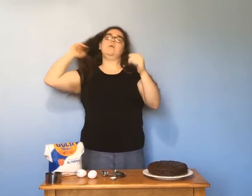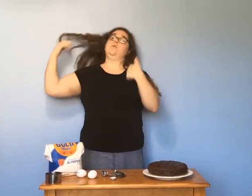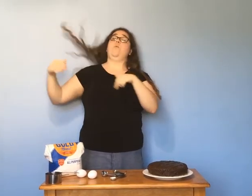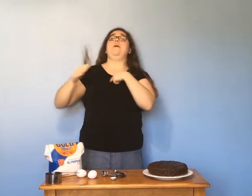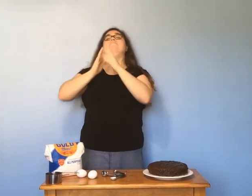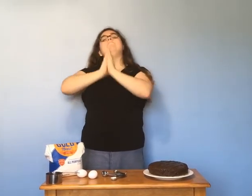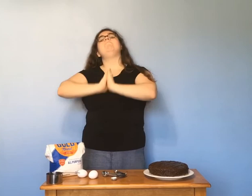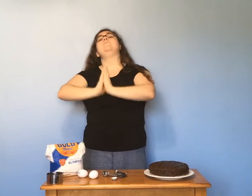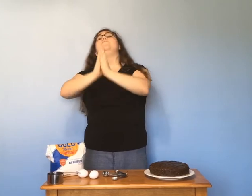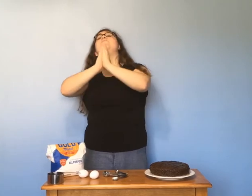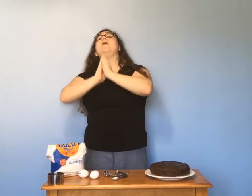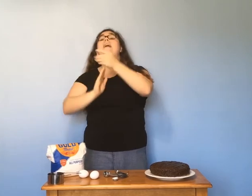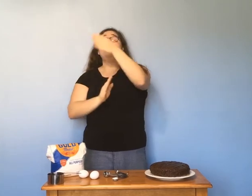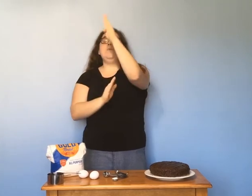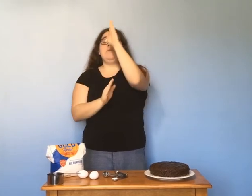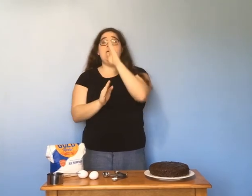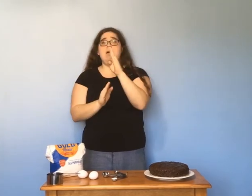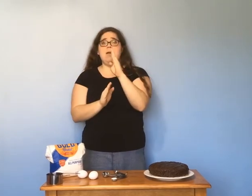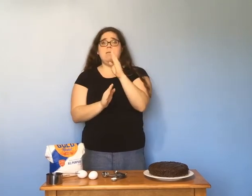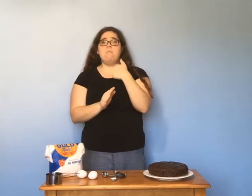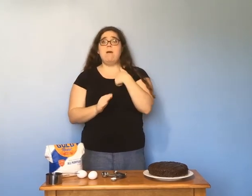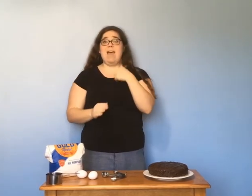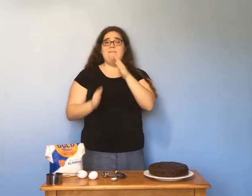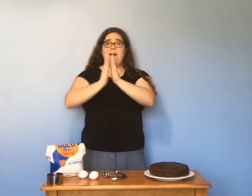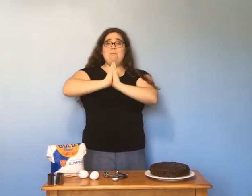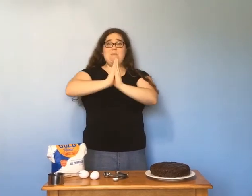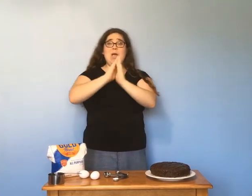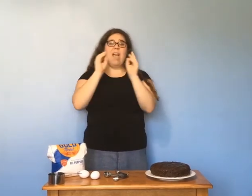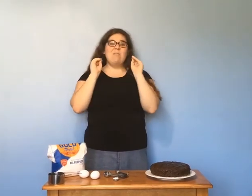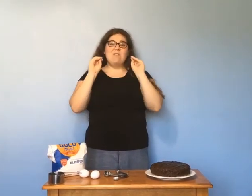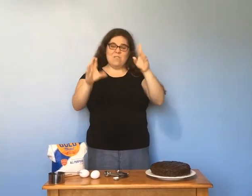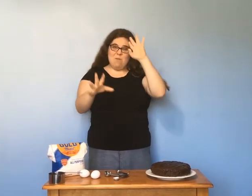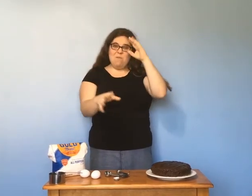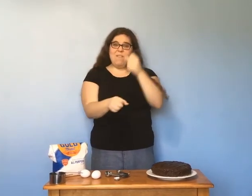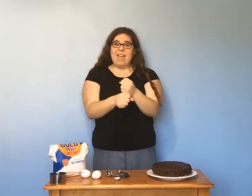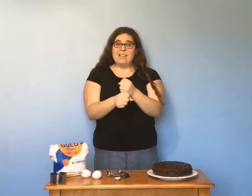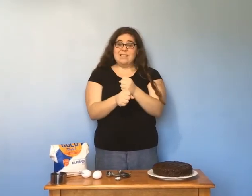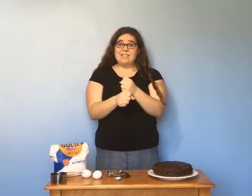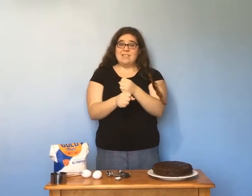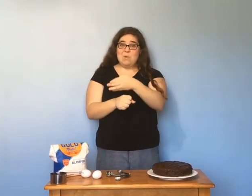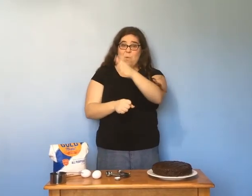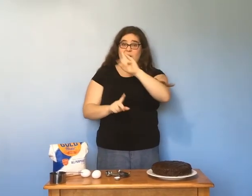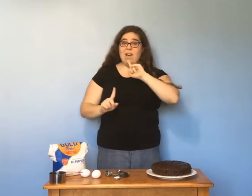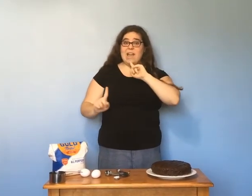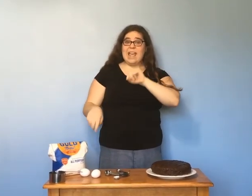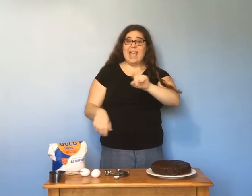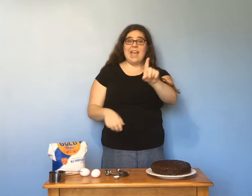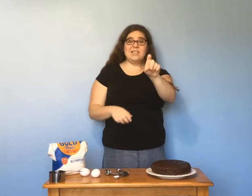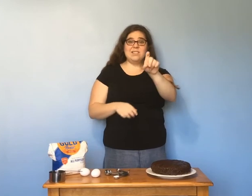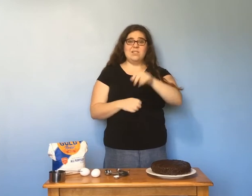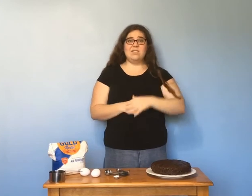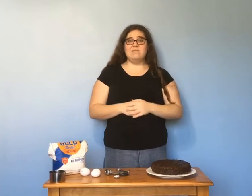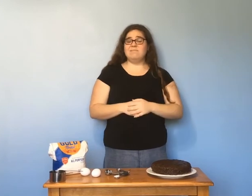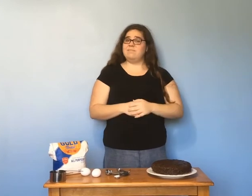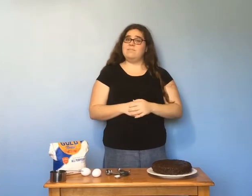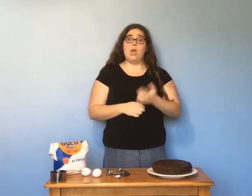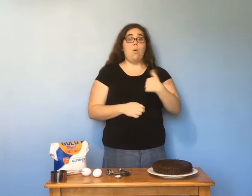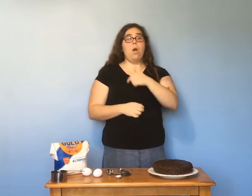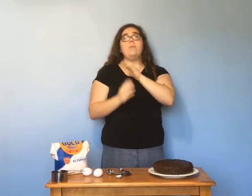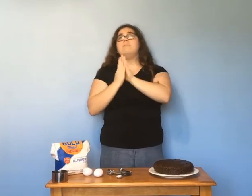That our prayers are going to heaven and that He is able to hear us. We have to have that faith. If we pray without faith, will our prayers